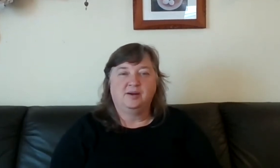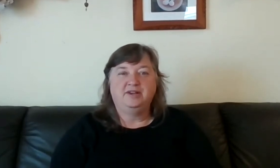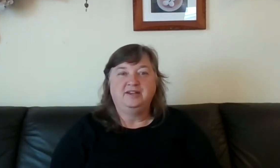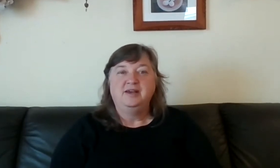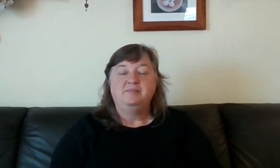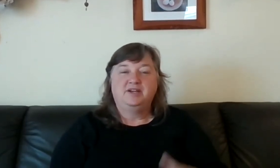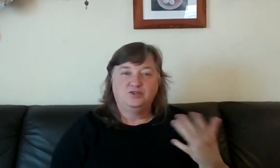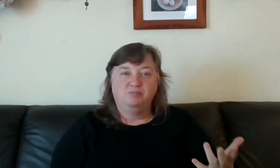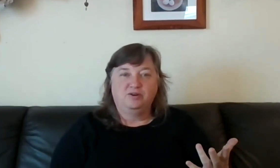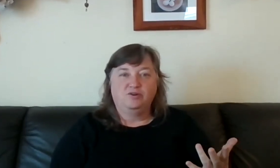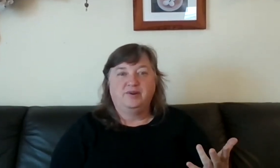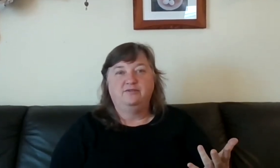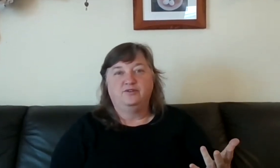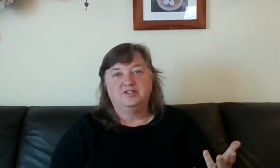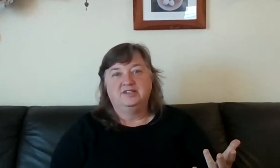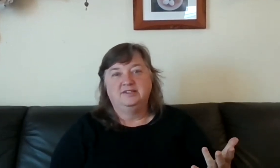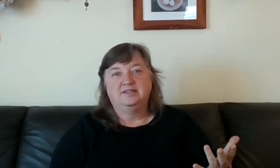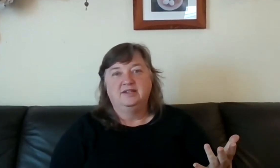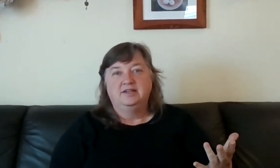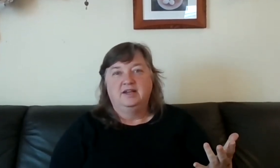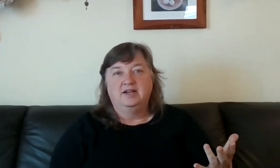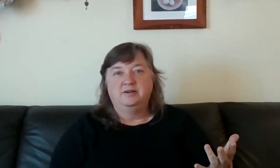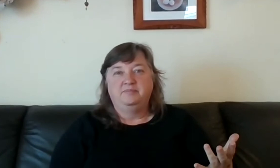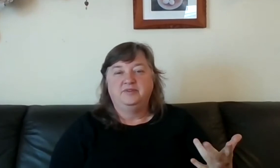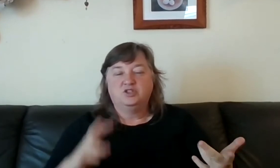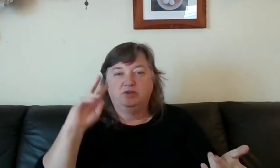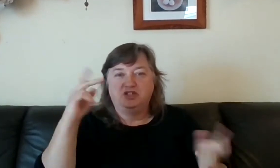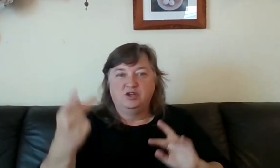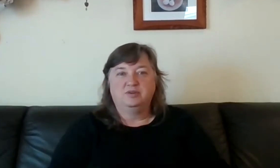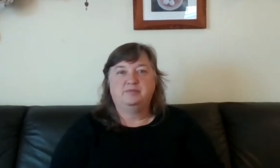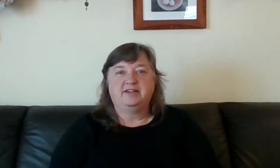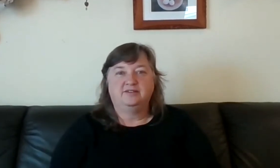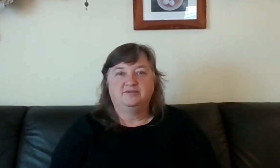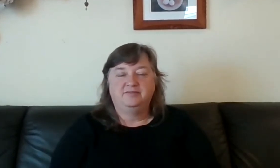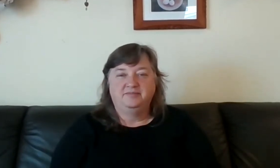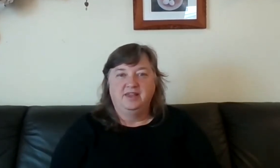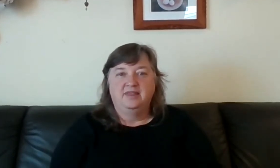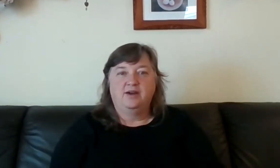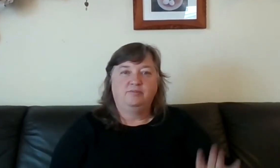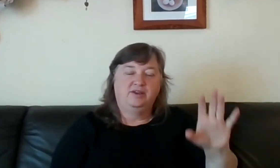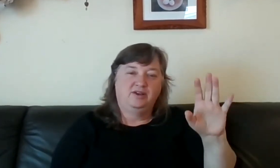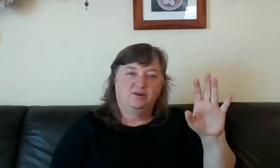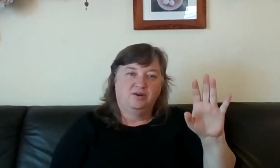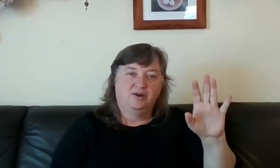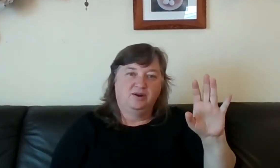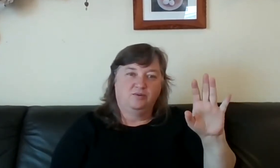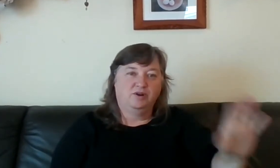non-dominant, because you're mirroring versus switching your perspective. That would be real